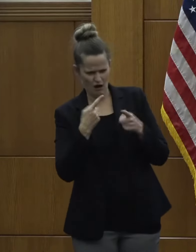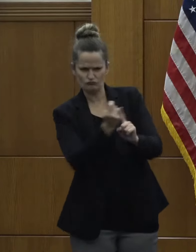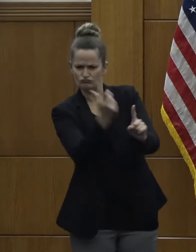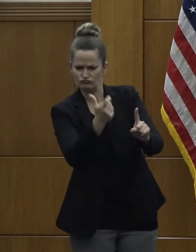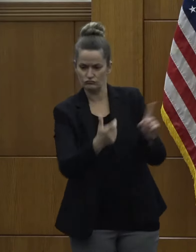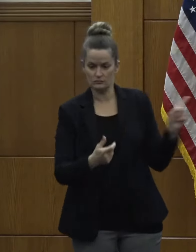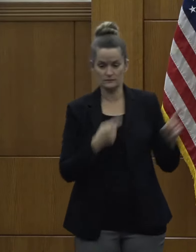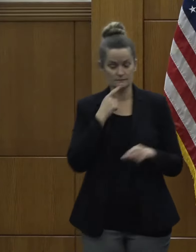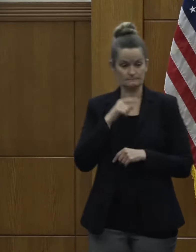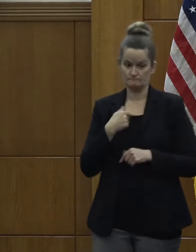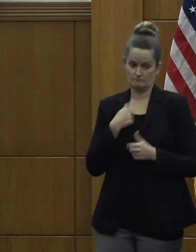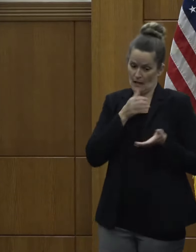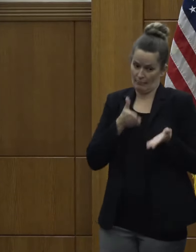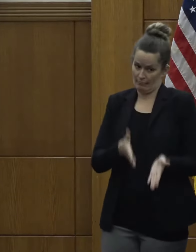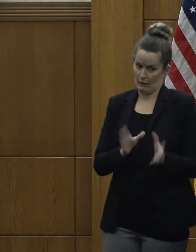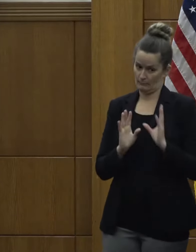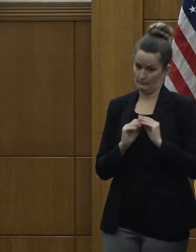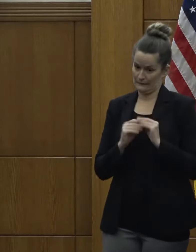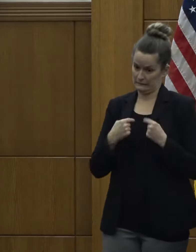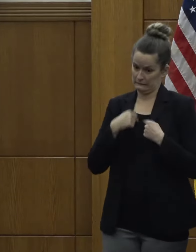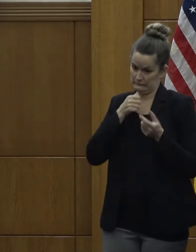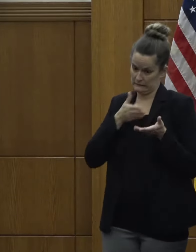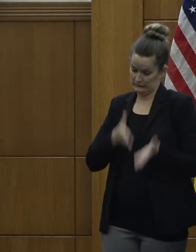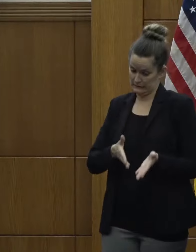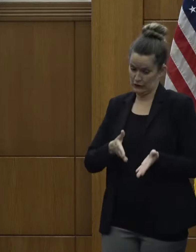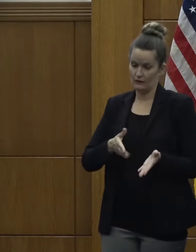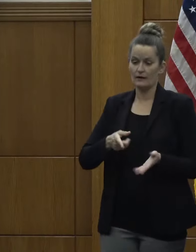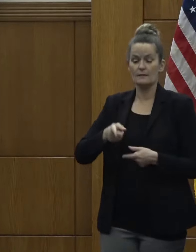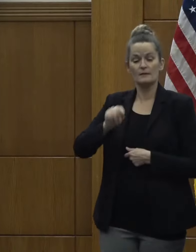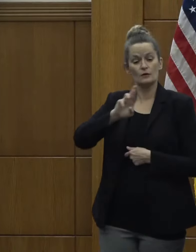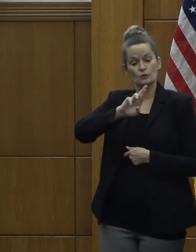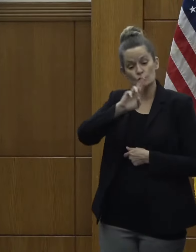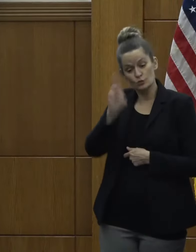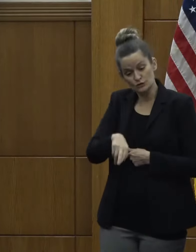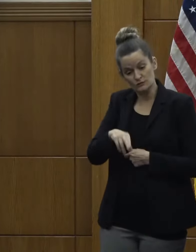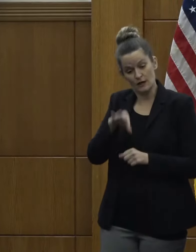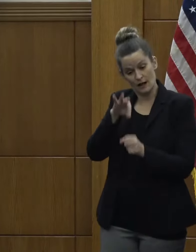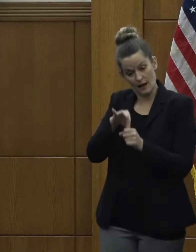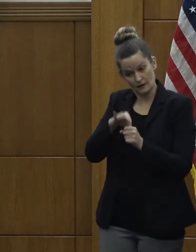of the situation, but they did contact us to let us know that that was occurring.